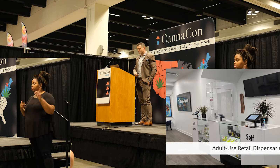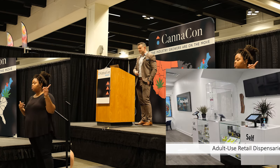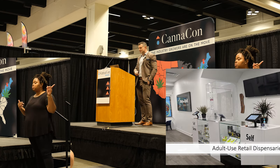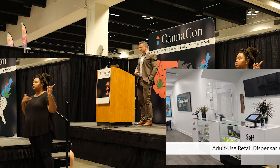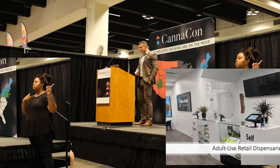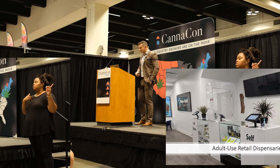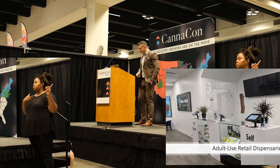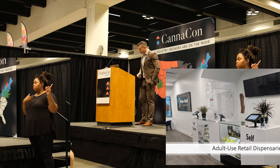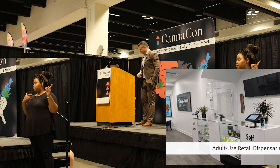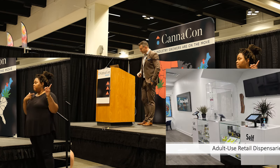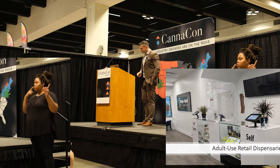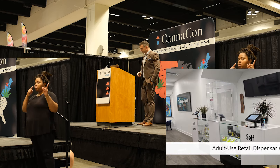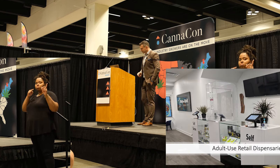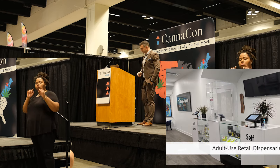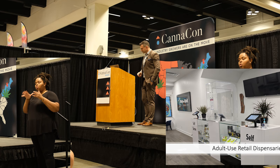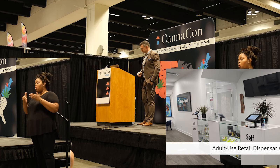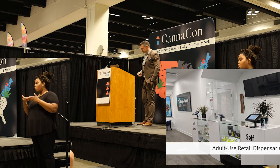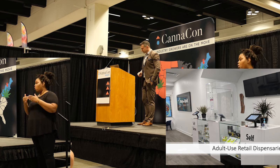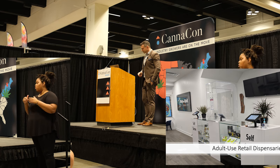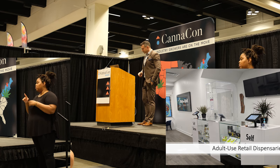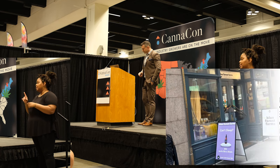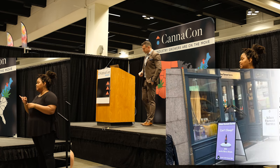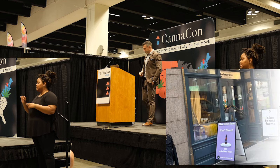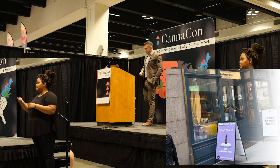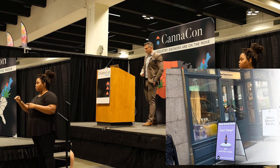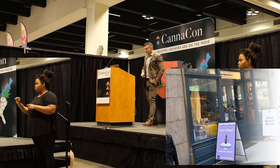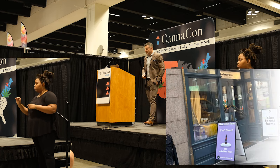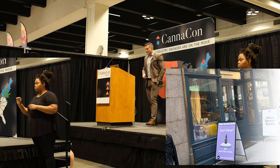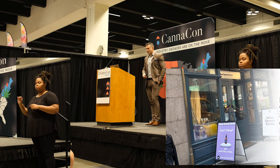and adult use dispensaries.